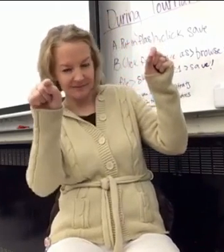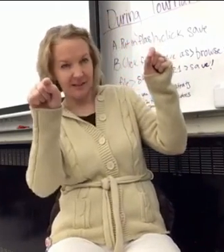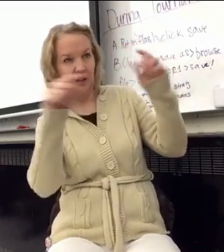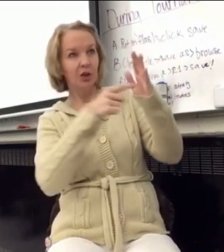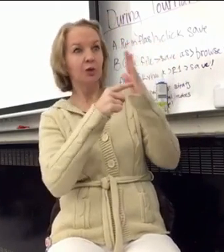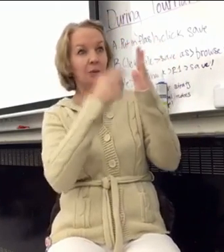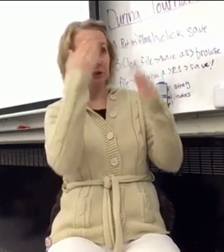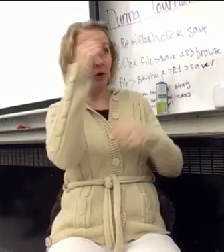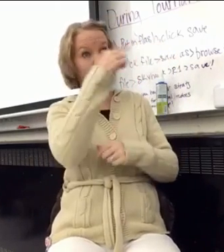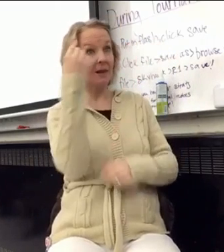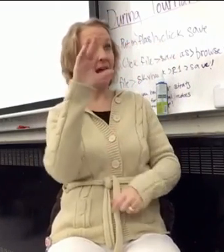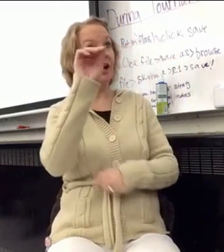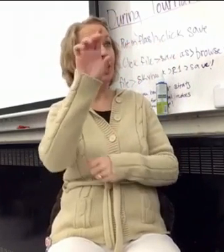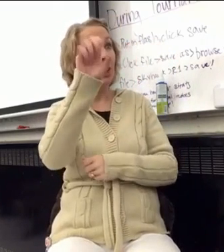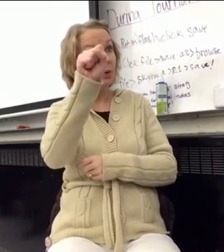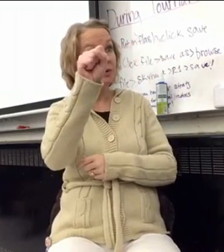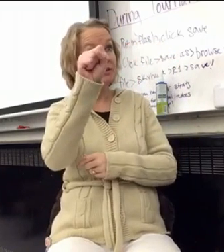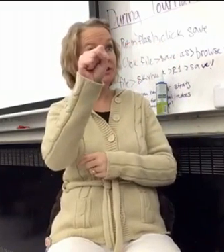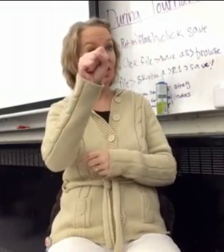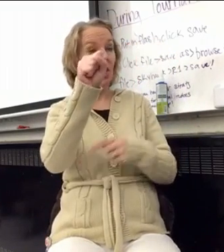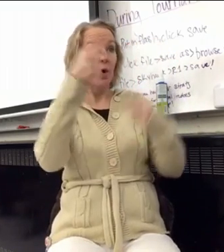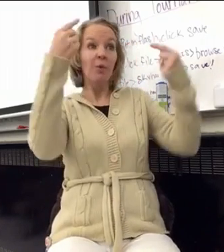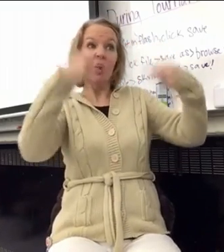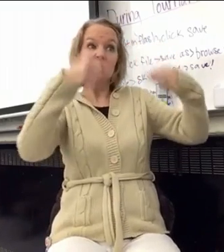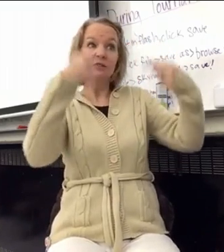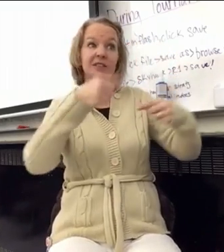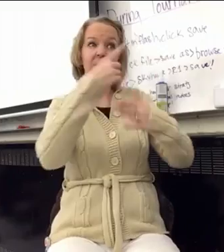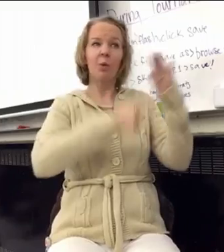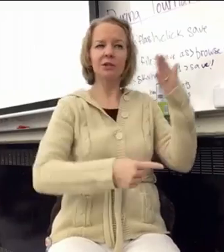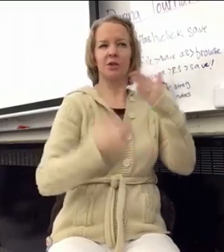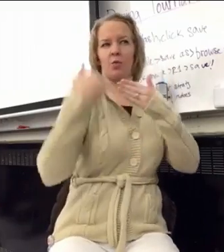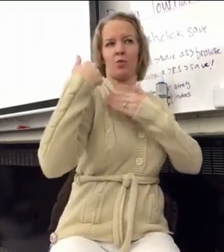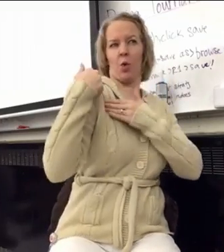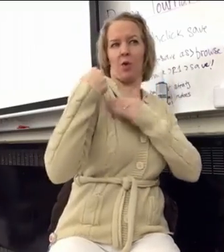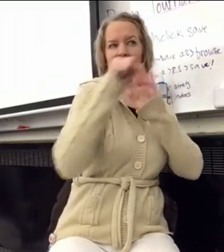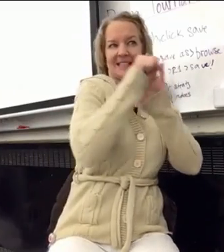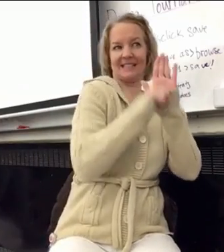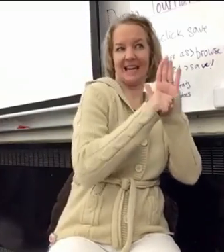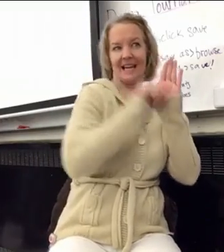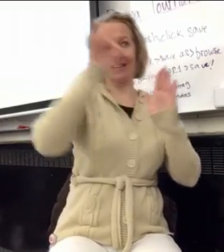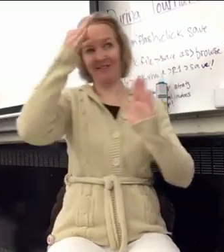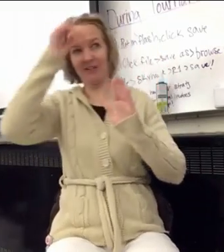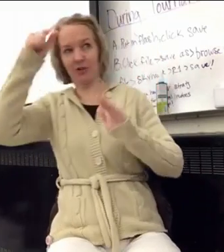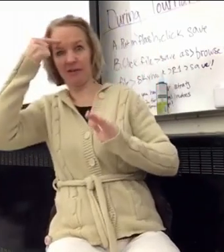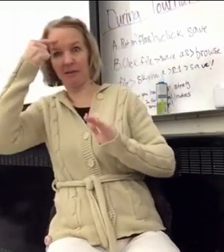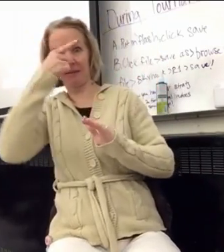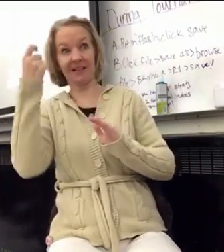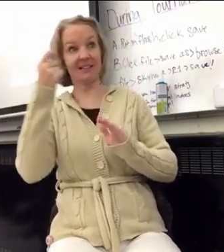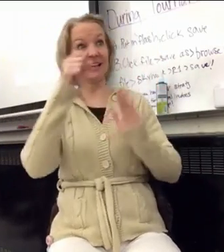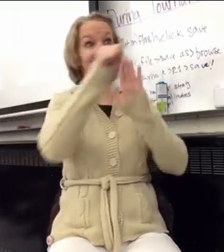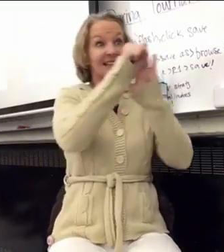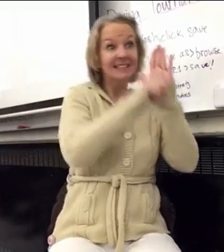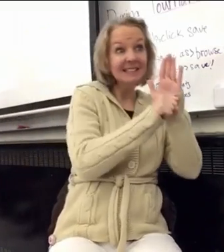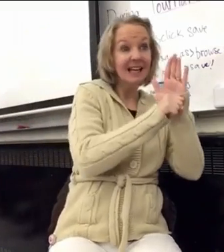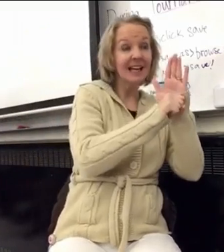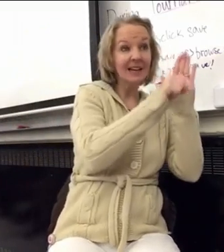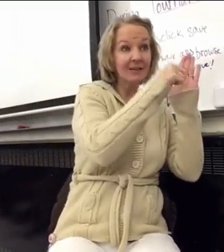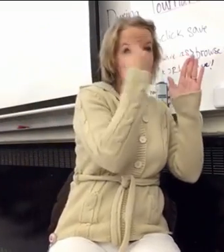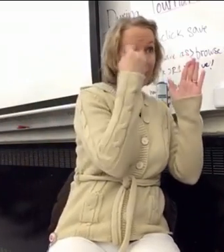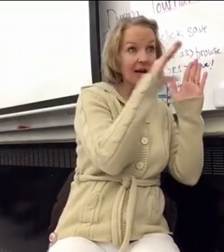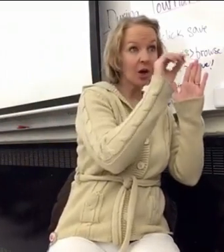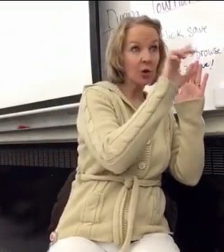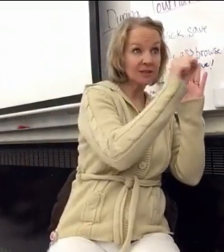to know that the black codes came under controversy over what's the role of the state and the federal government, because the state codes were the black